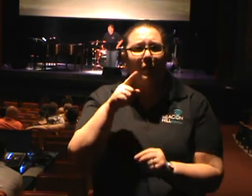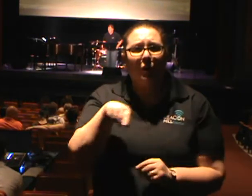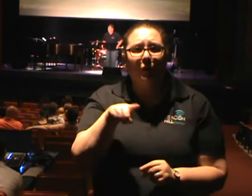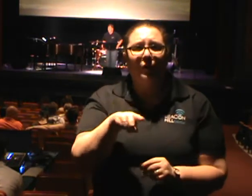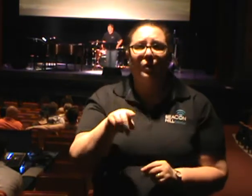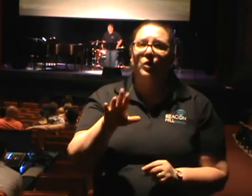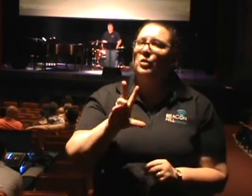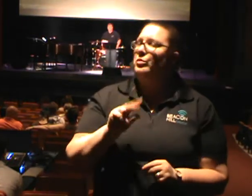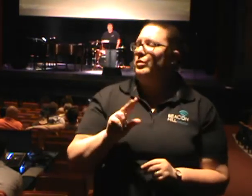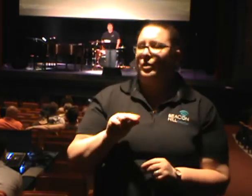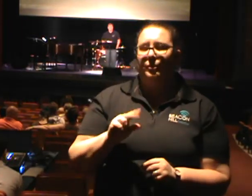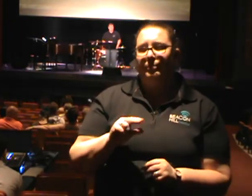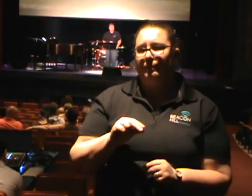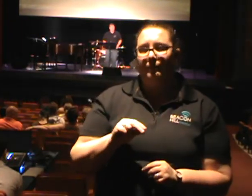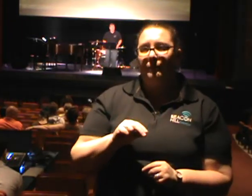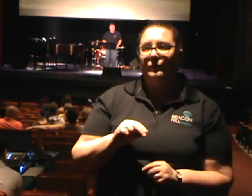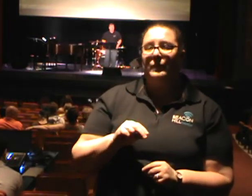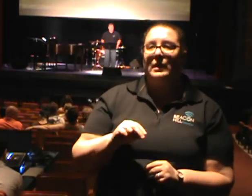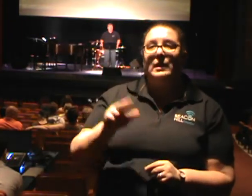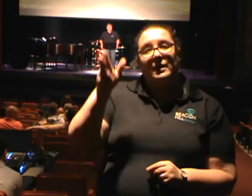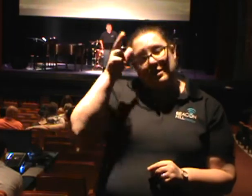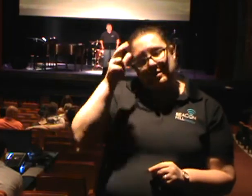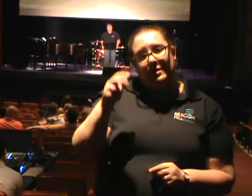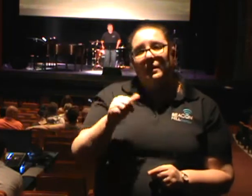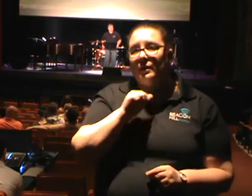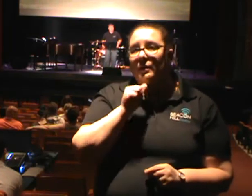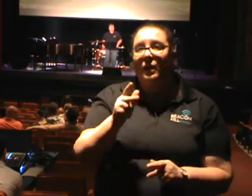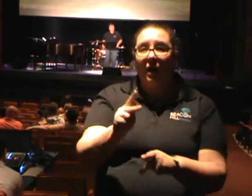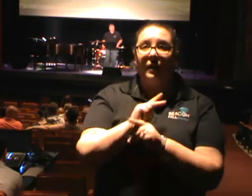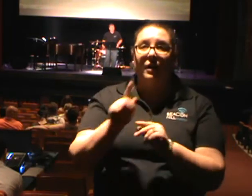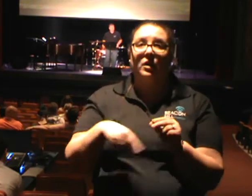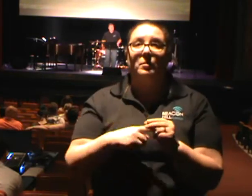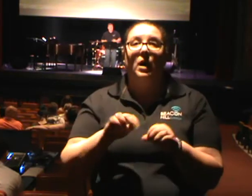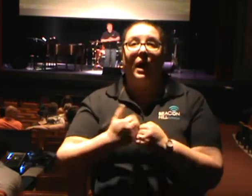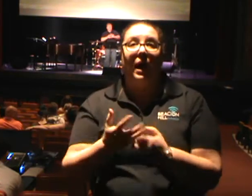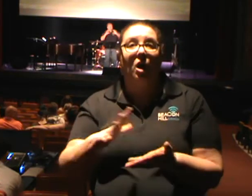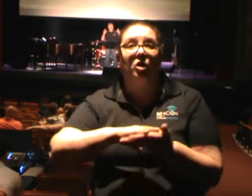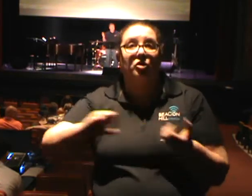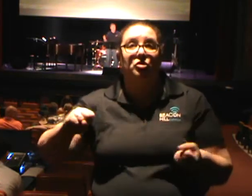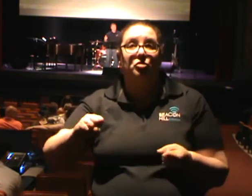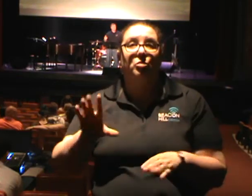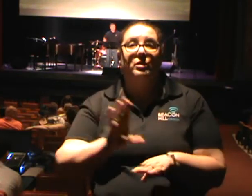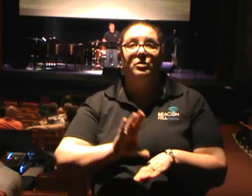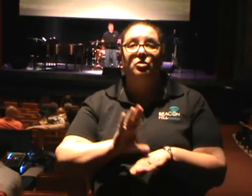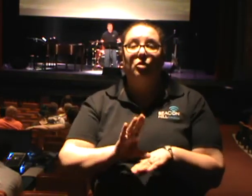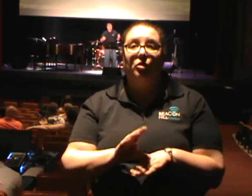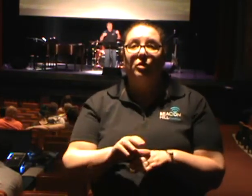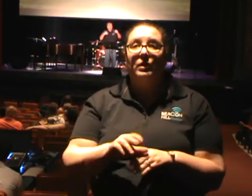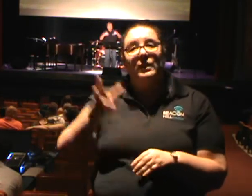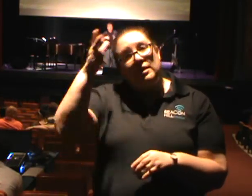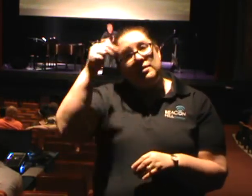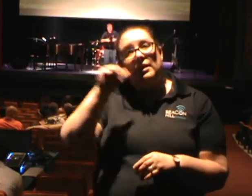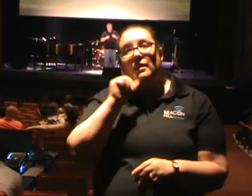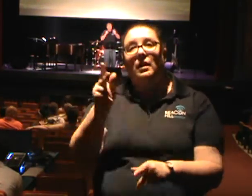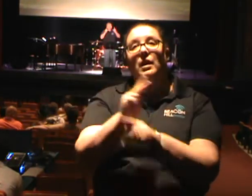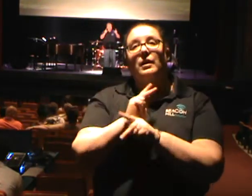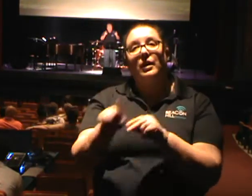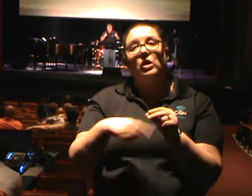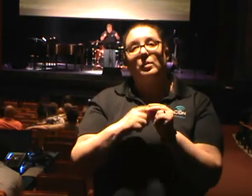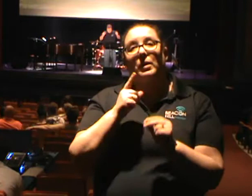are. He could care less about how he destroys the church. He doesn't care about you, but